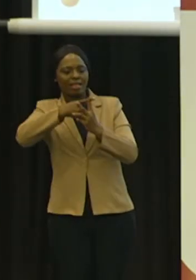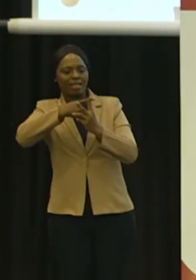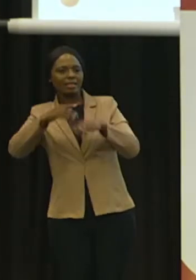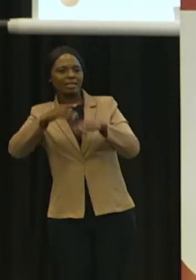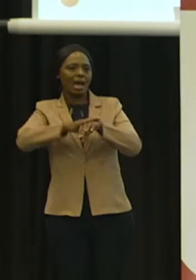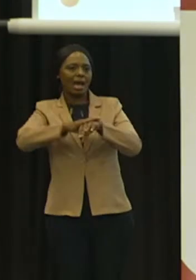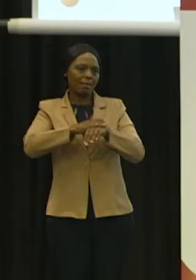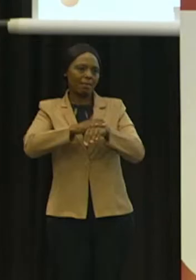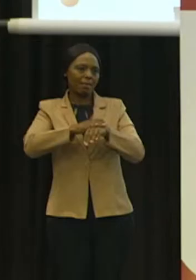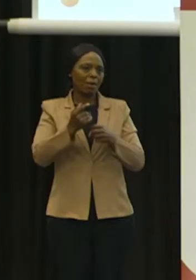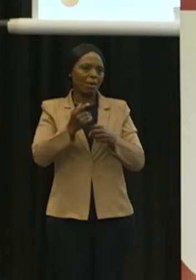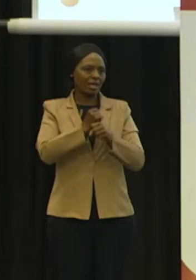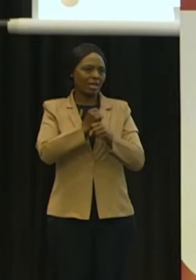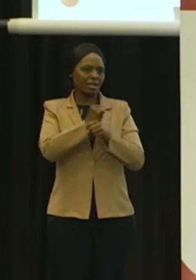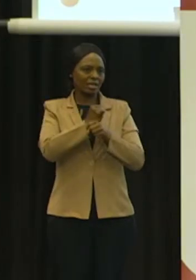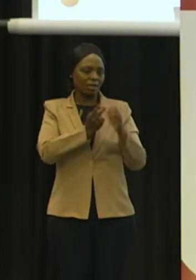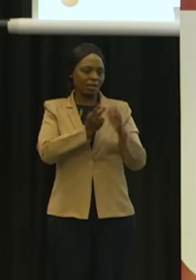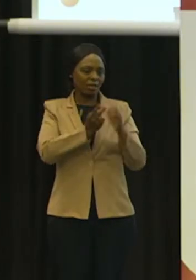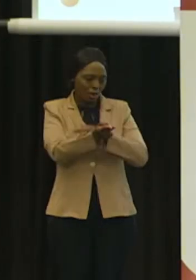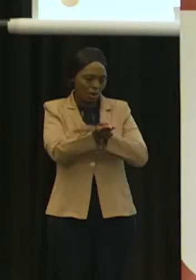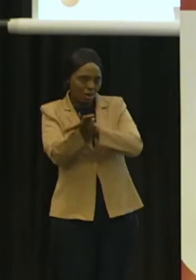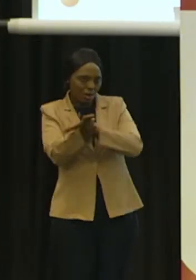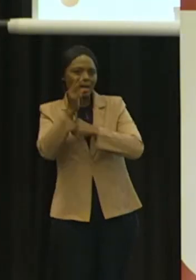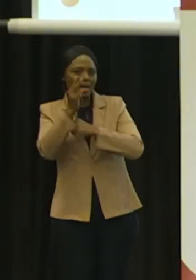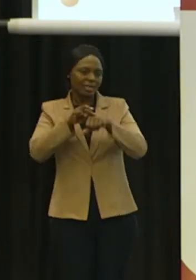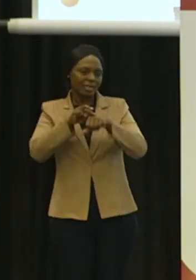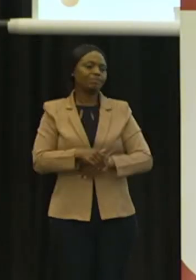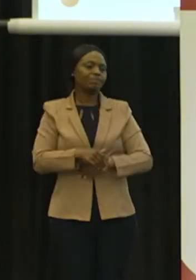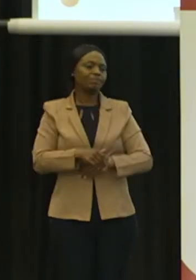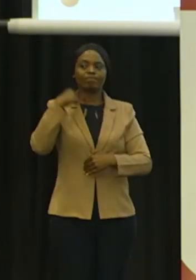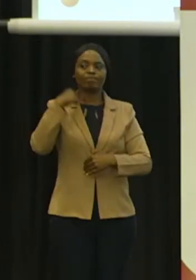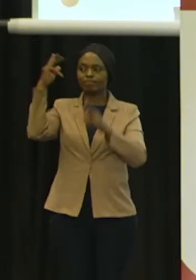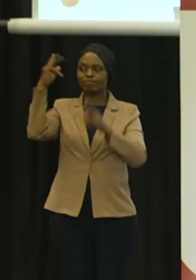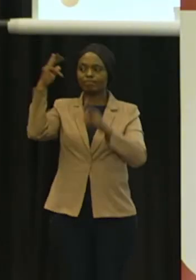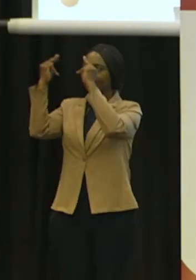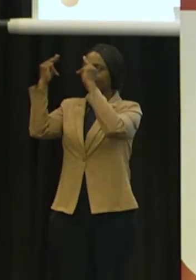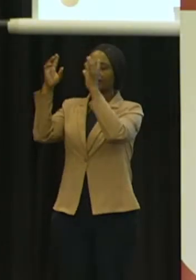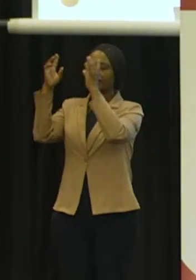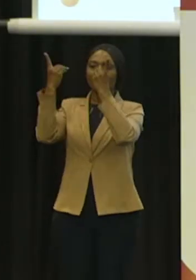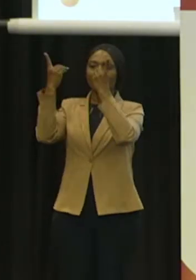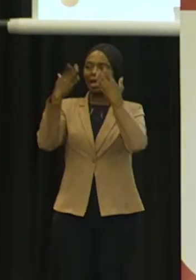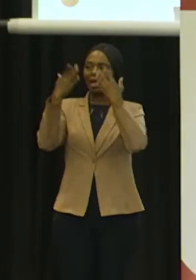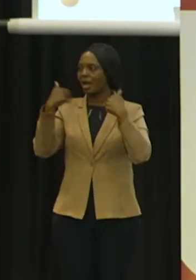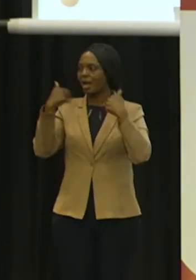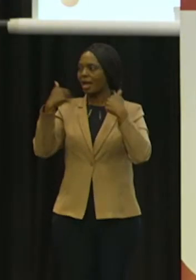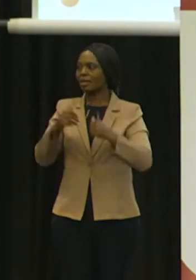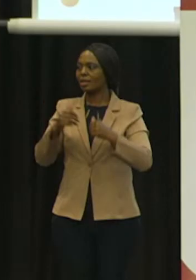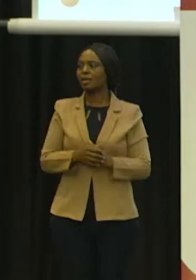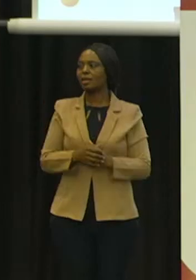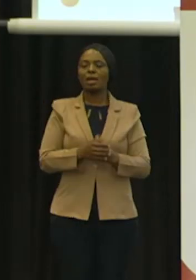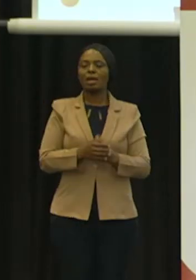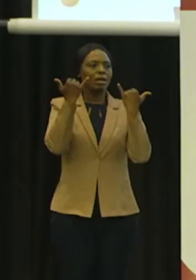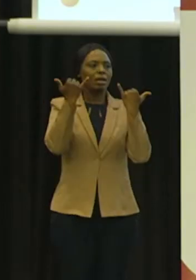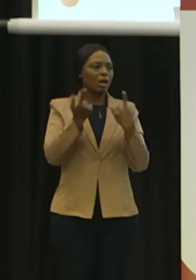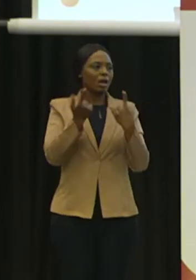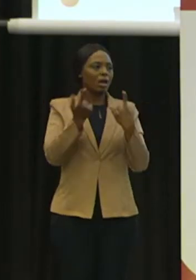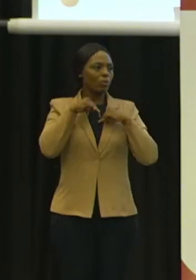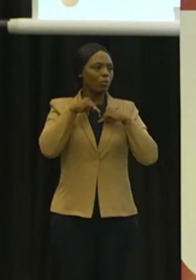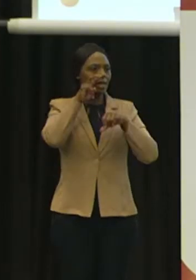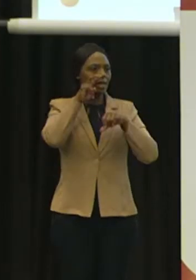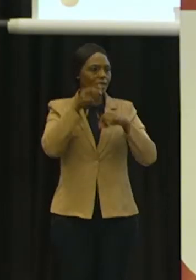money for that? So I think from National Department of Health as well as from SANAC, it was very clear that we need to be looking at